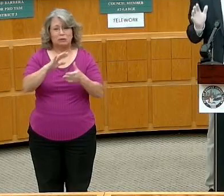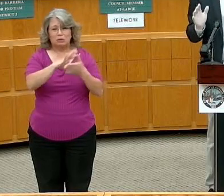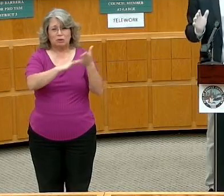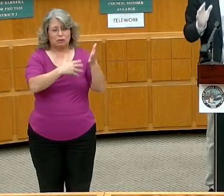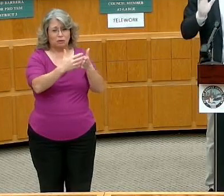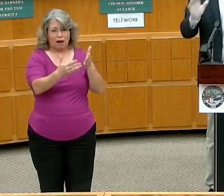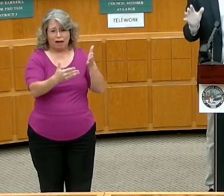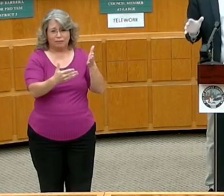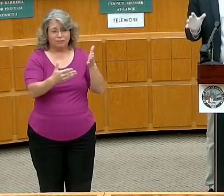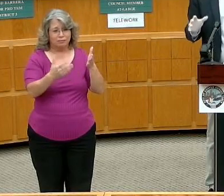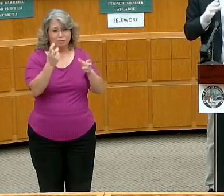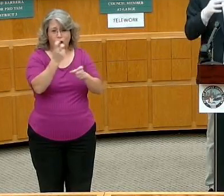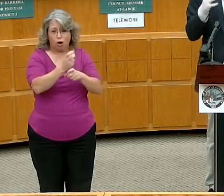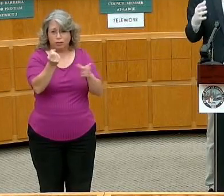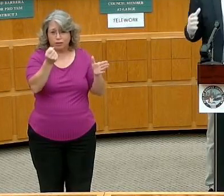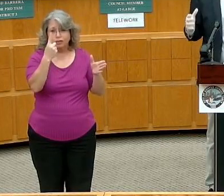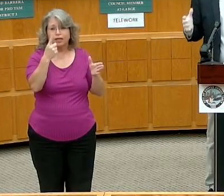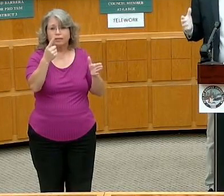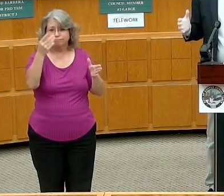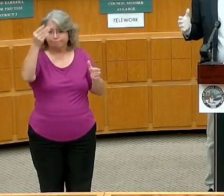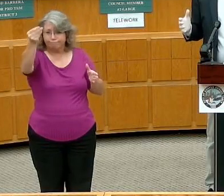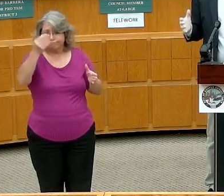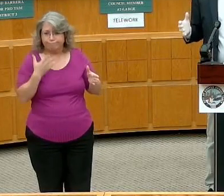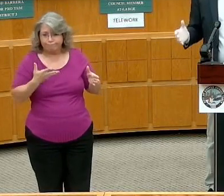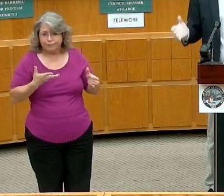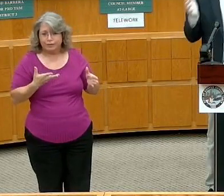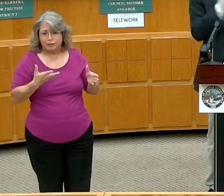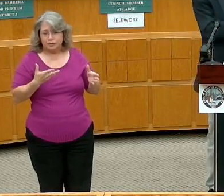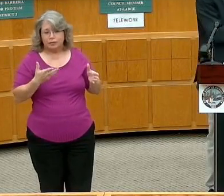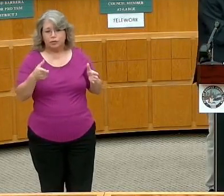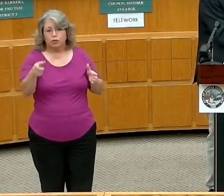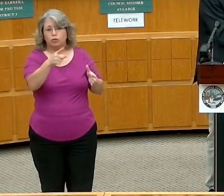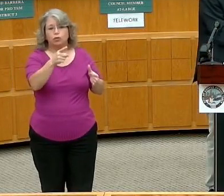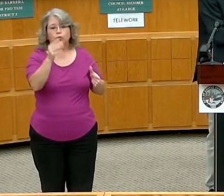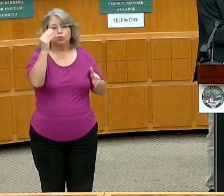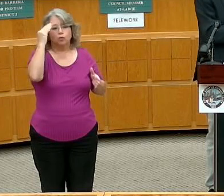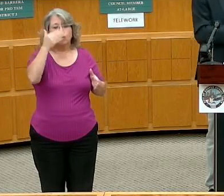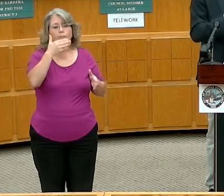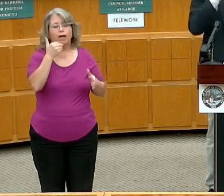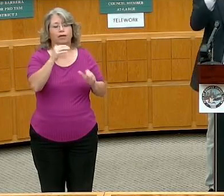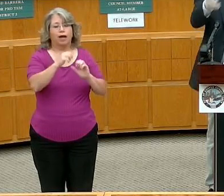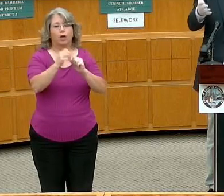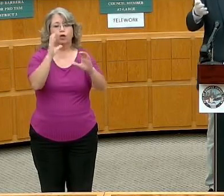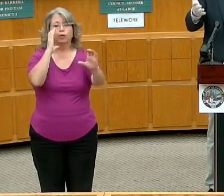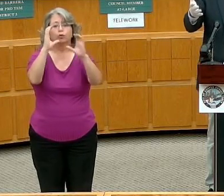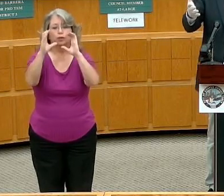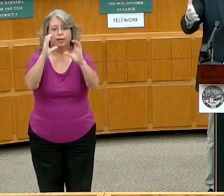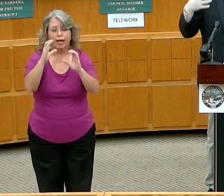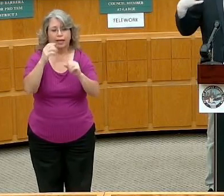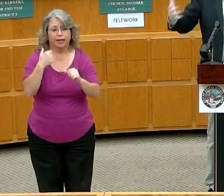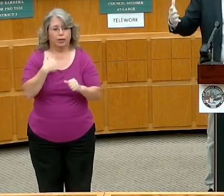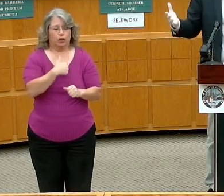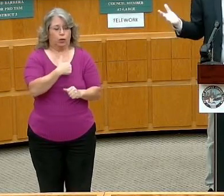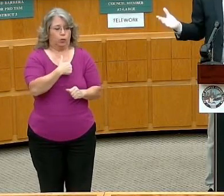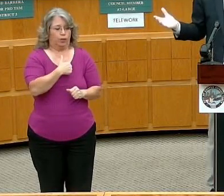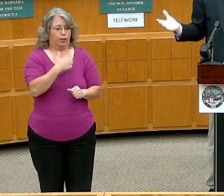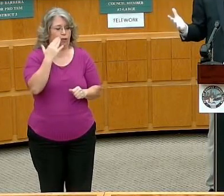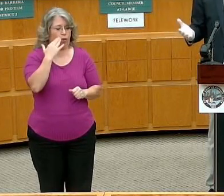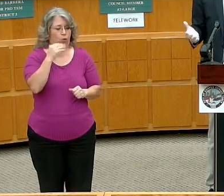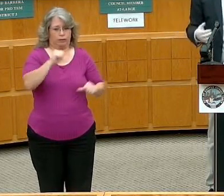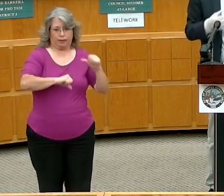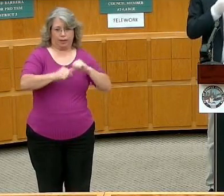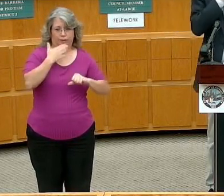We're ready. You know more how to communicate the information. We know more about the science. We'll listen to you and